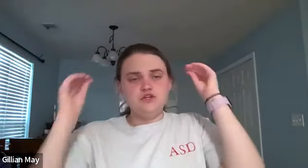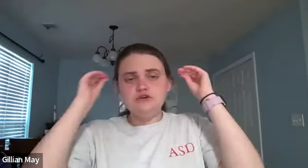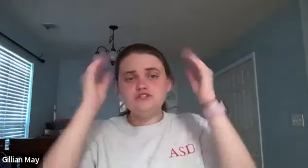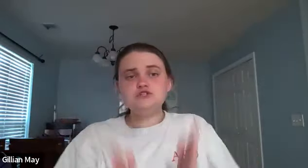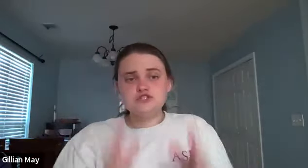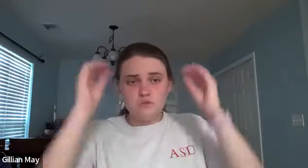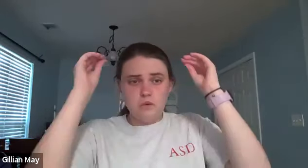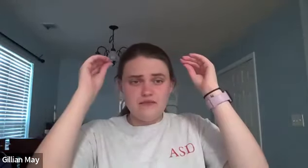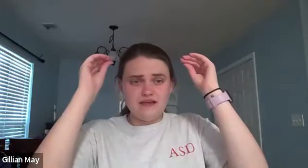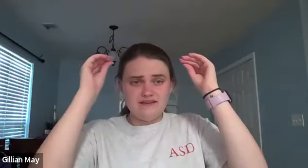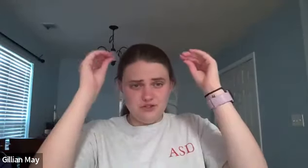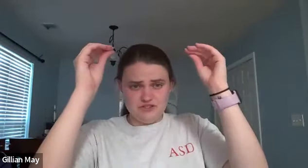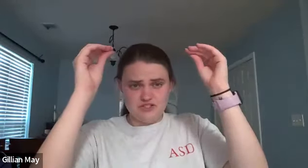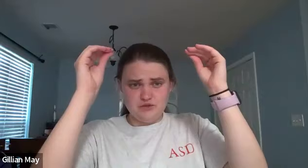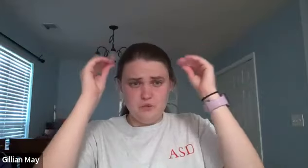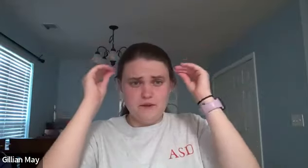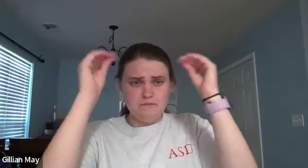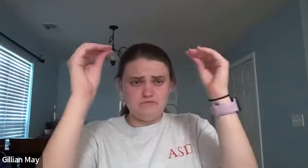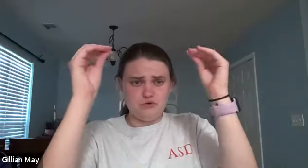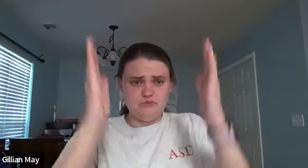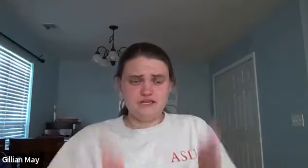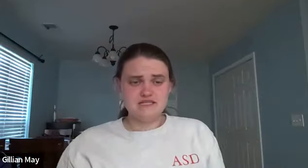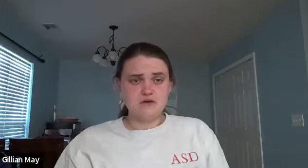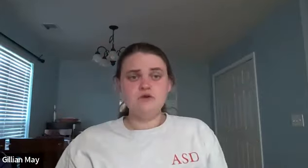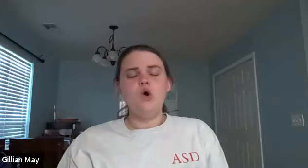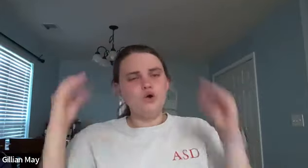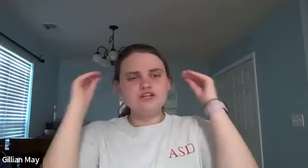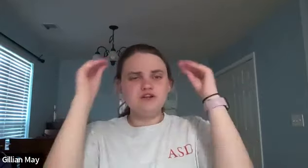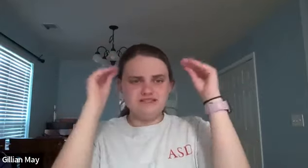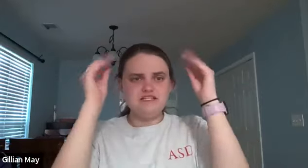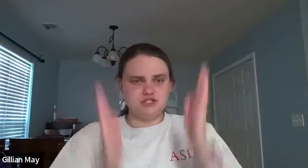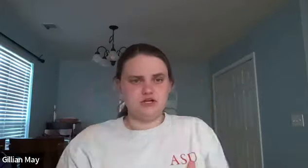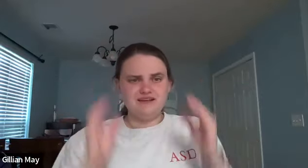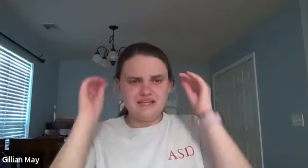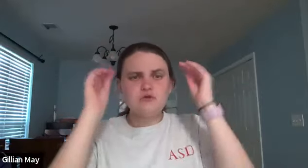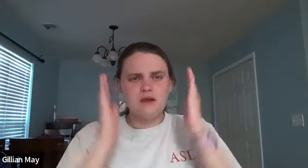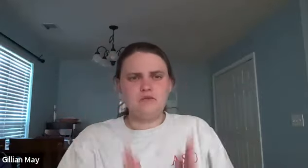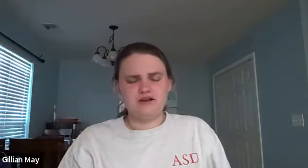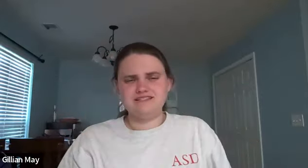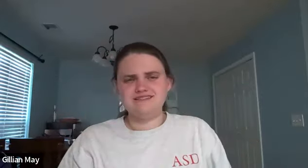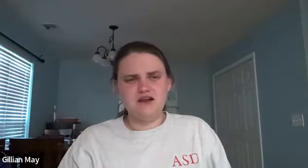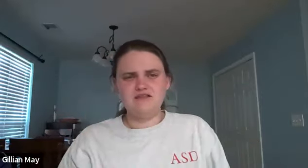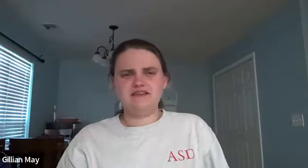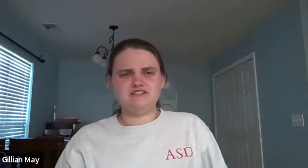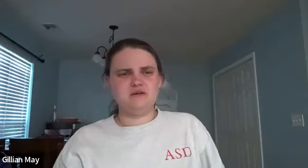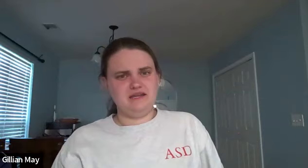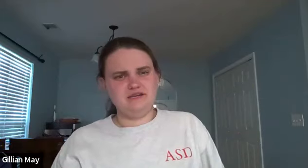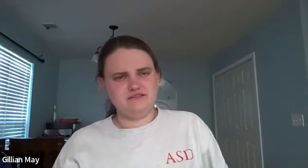You can do just one, like you can just do one boom and down, or you can go teacher. Either way works. It's not like that's going to make a big